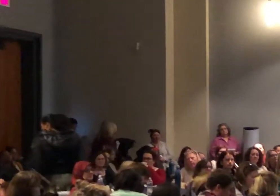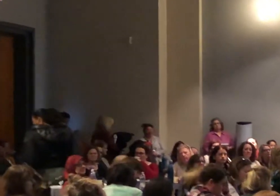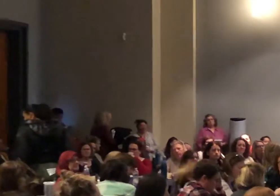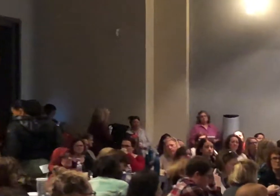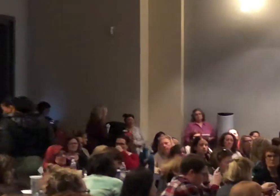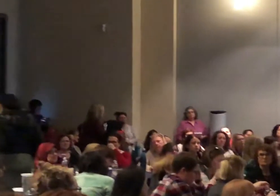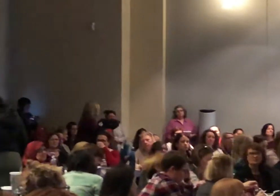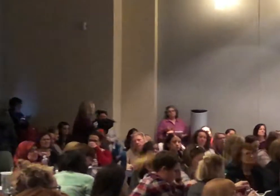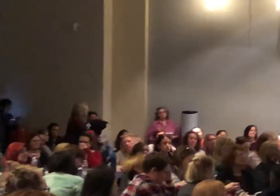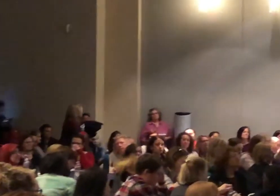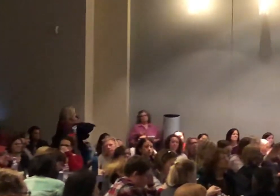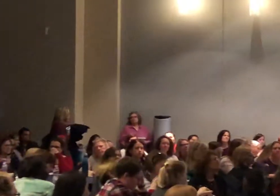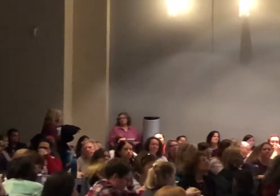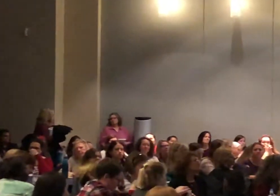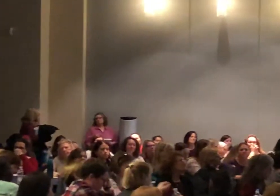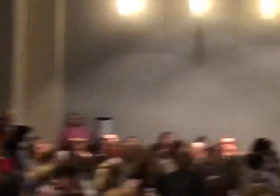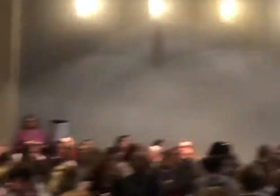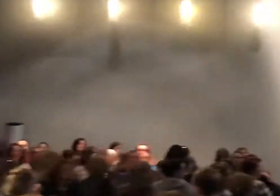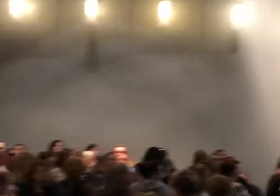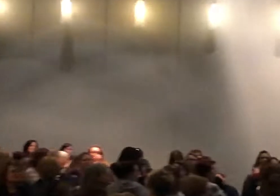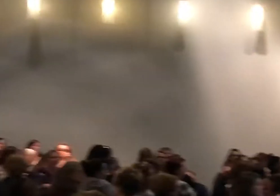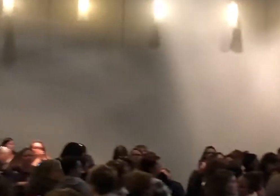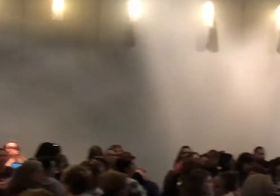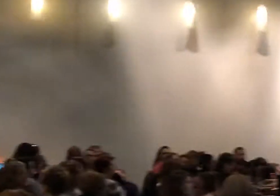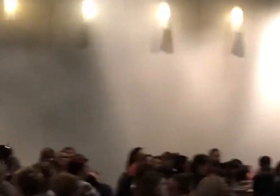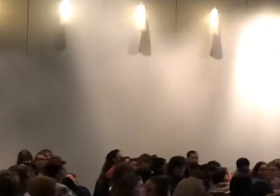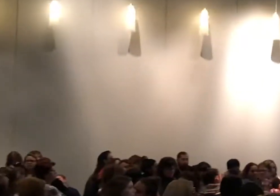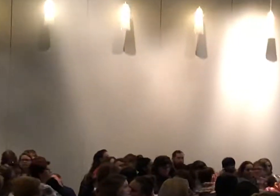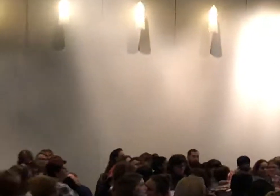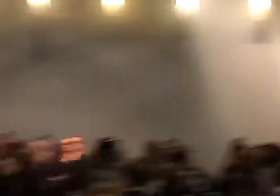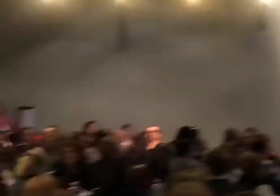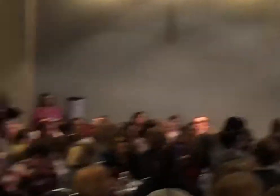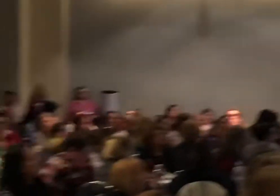that truck over and over again.